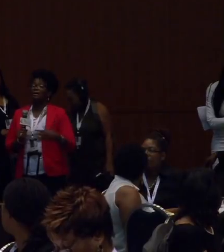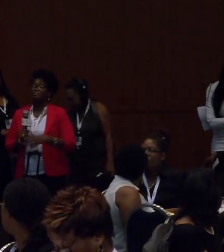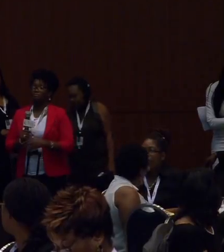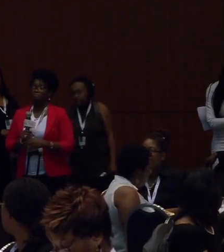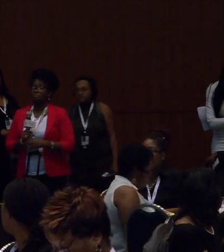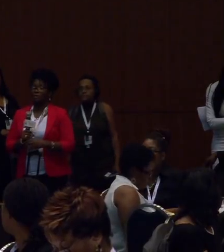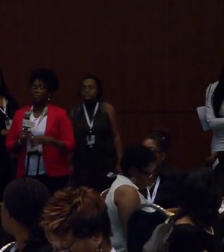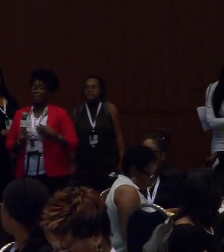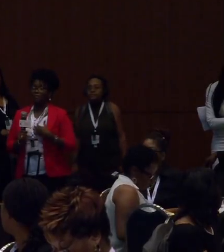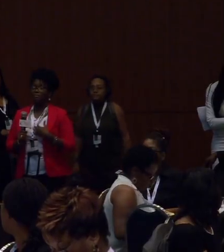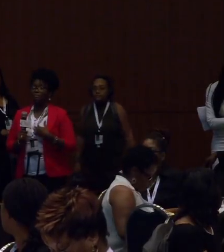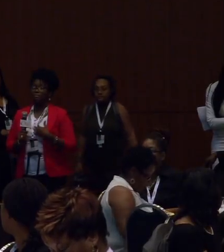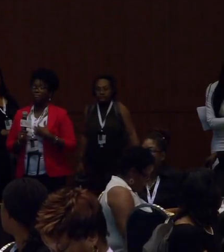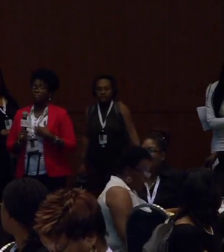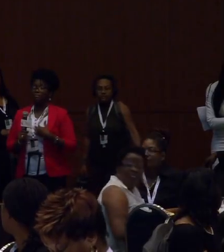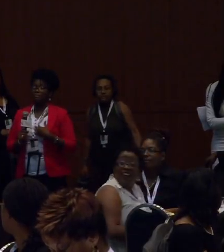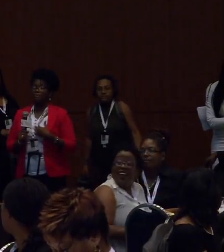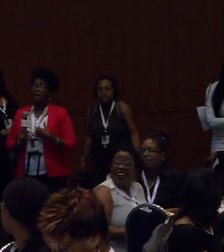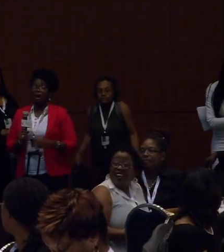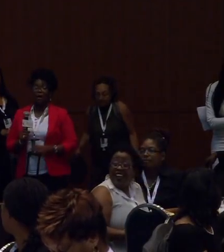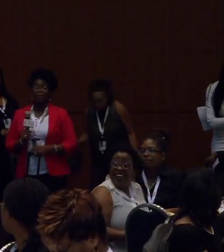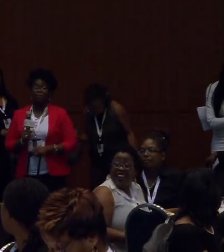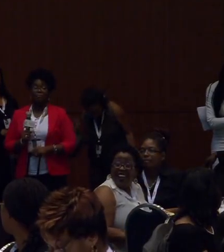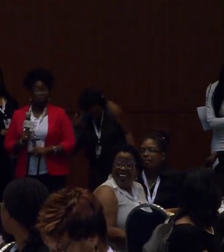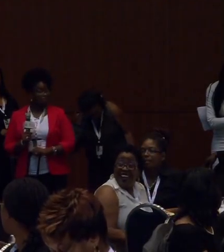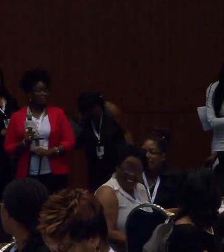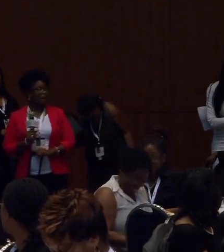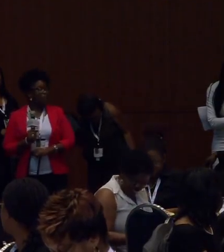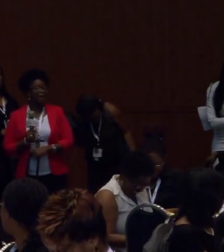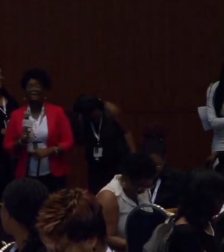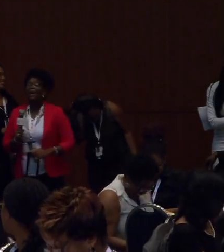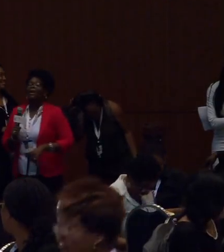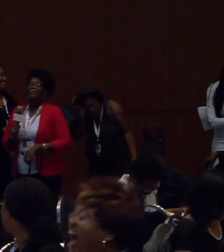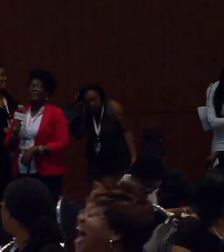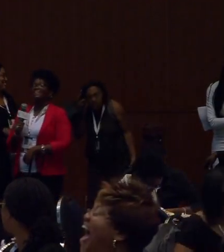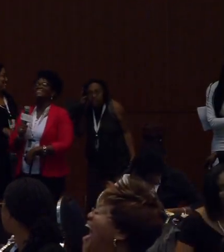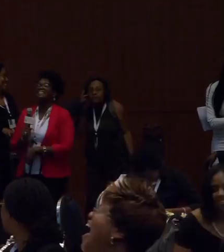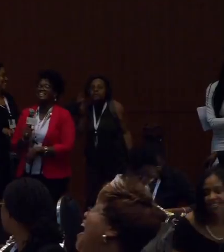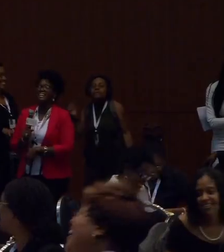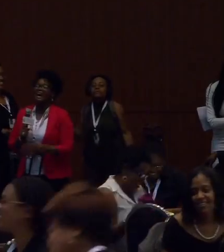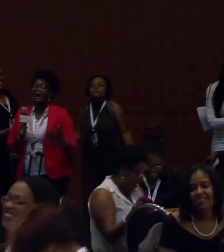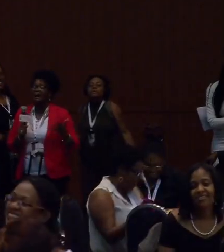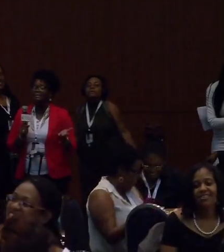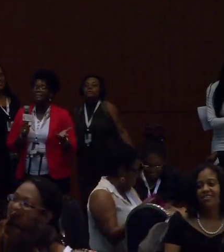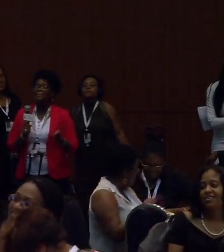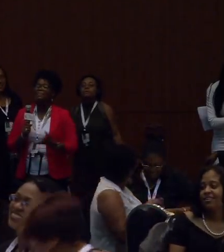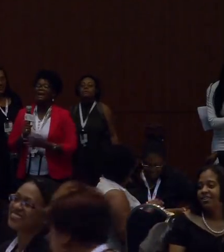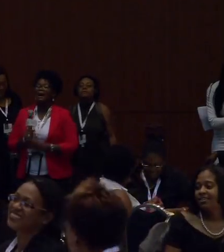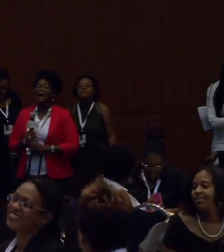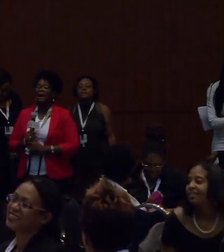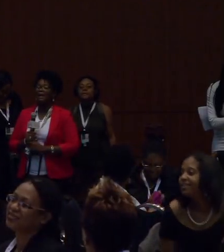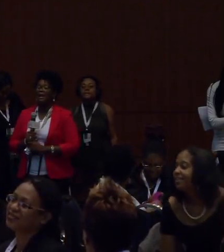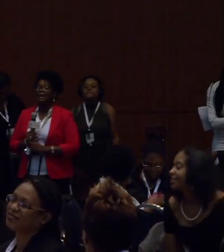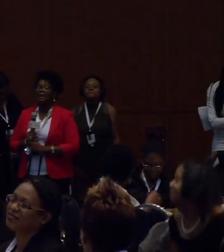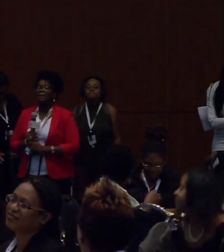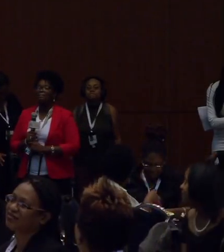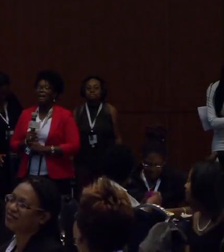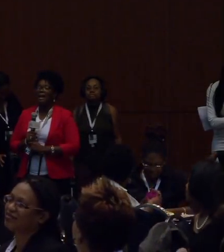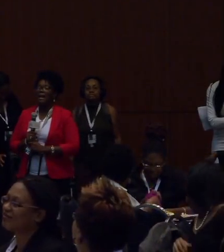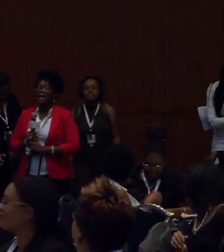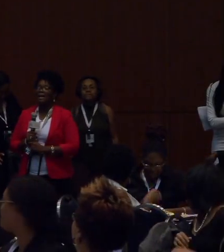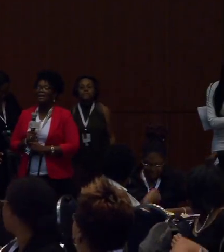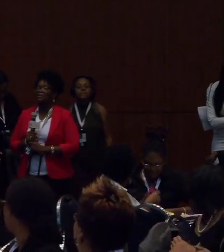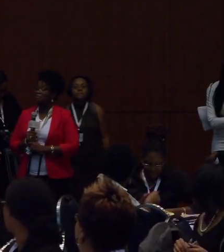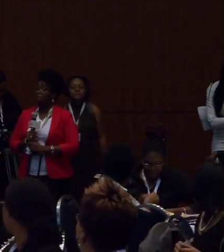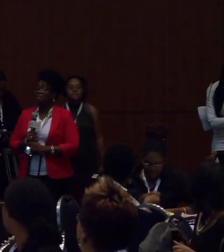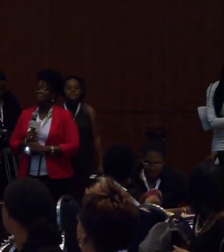you? Oh, me? Yeah, ain't you the one talking? Okay. Well, who are you? I am